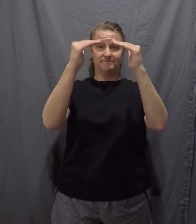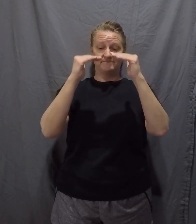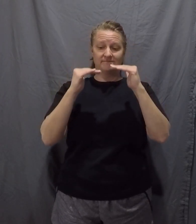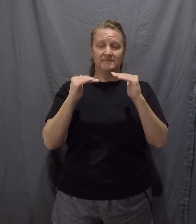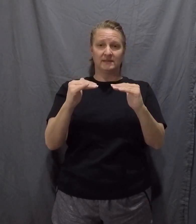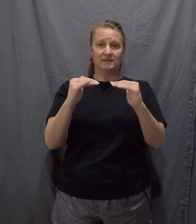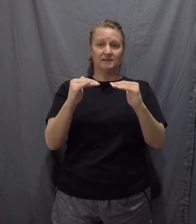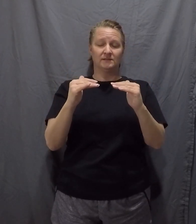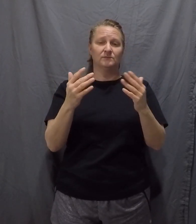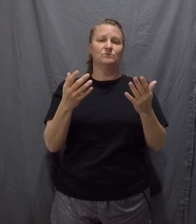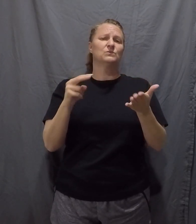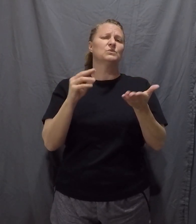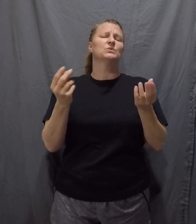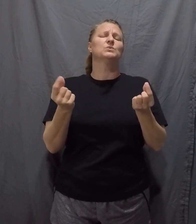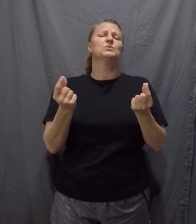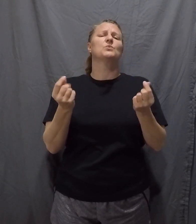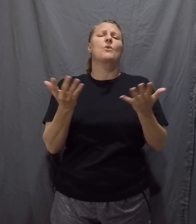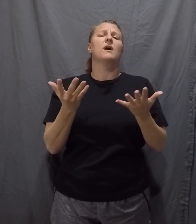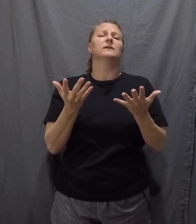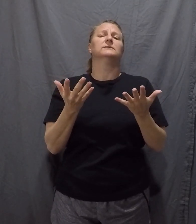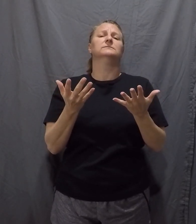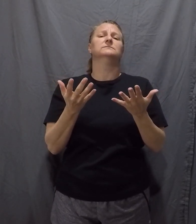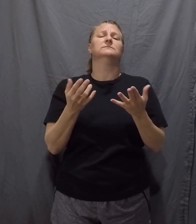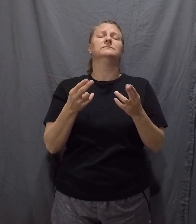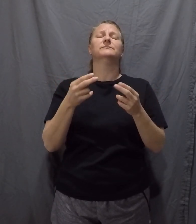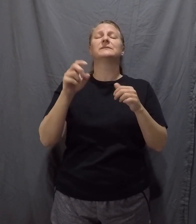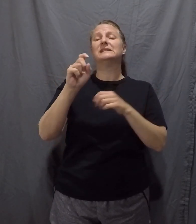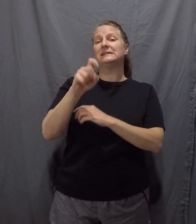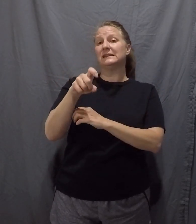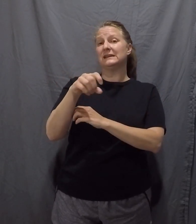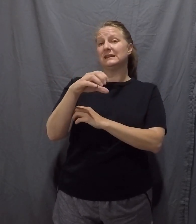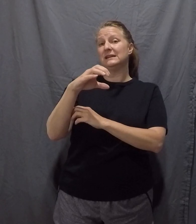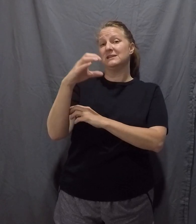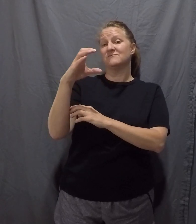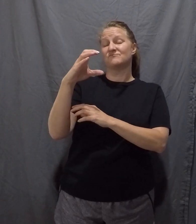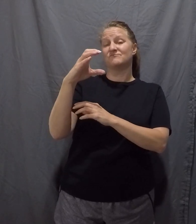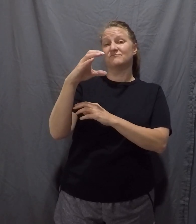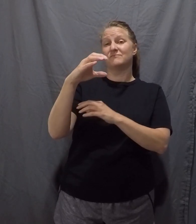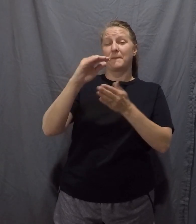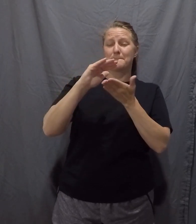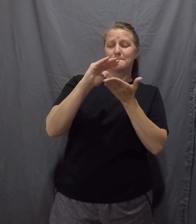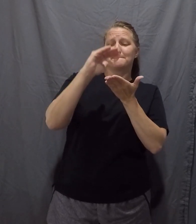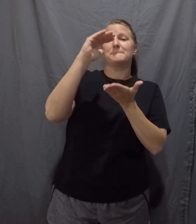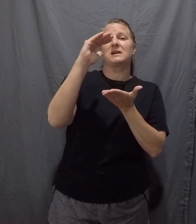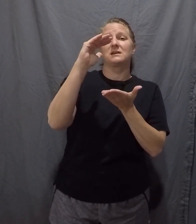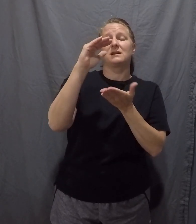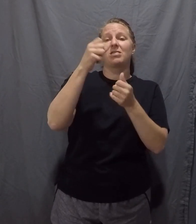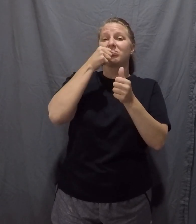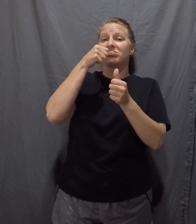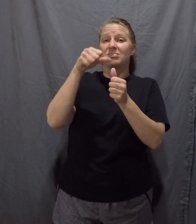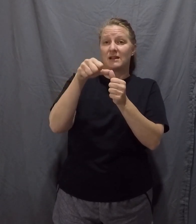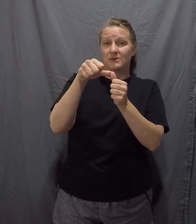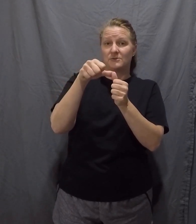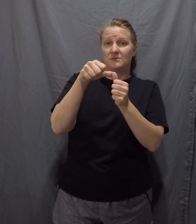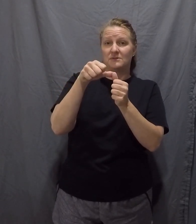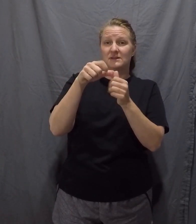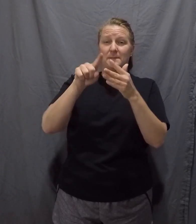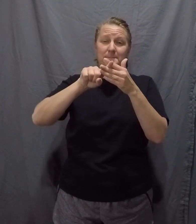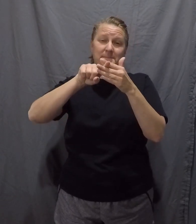do is you have to use a capital letter at the beginning of every sentence.